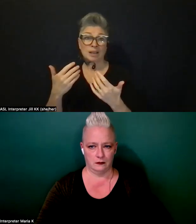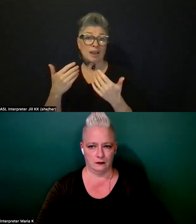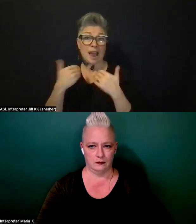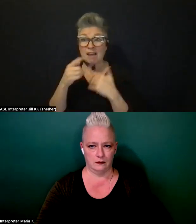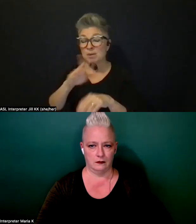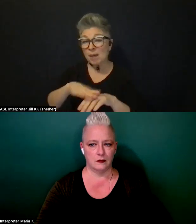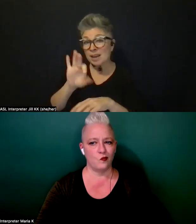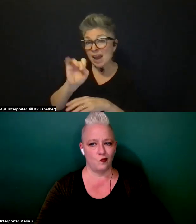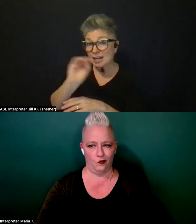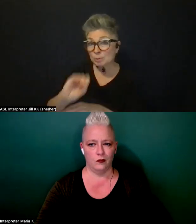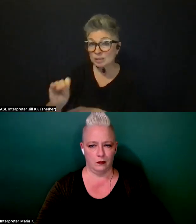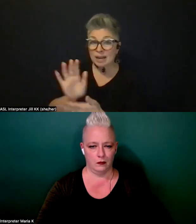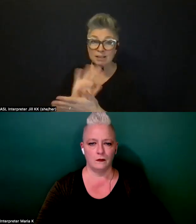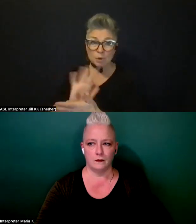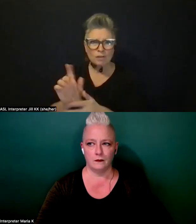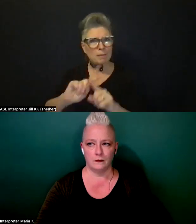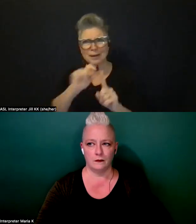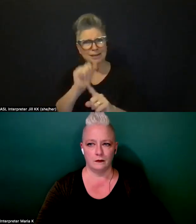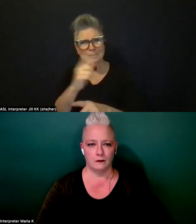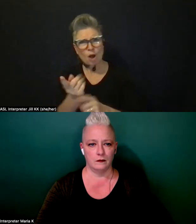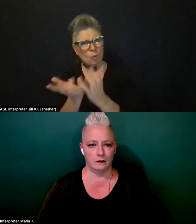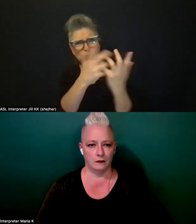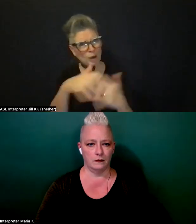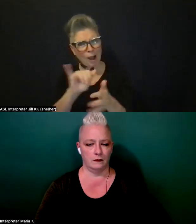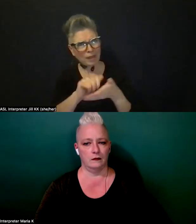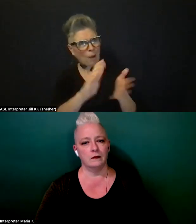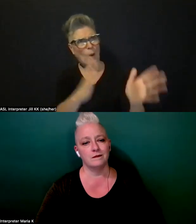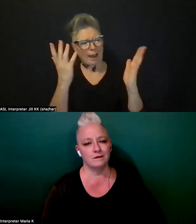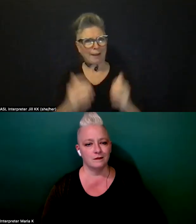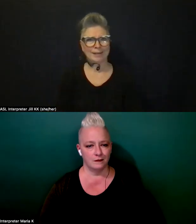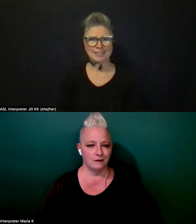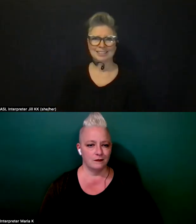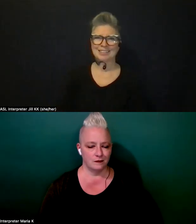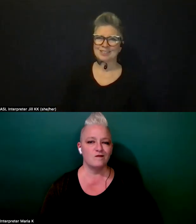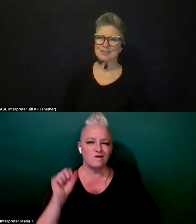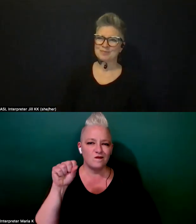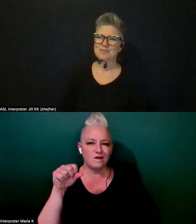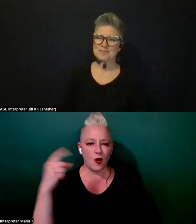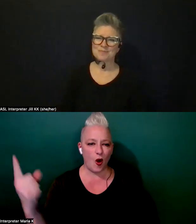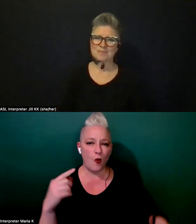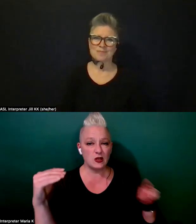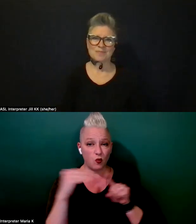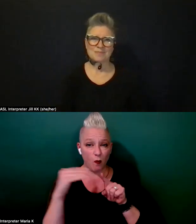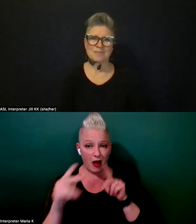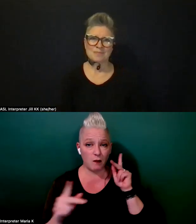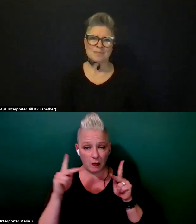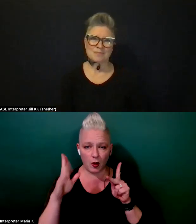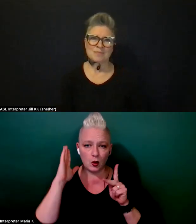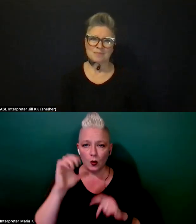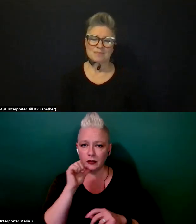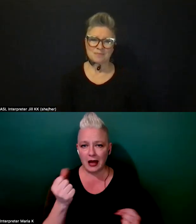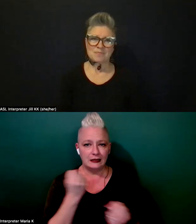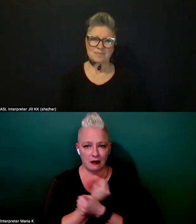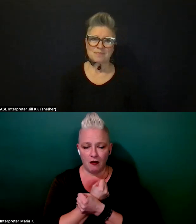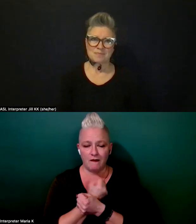movie, but it doesn't always work that way. Yeah, I mean that's I always remind people you're not gonna love everything out there, but I